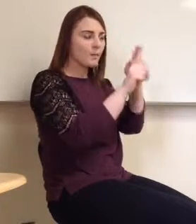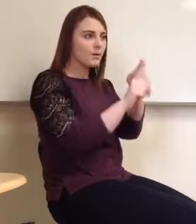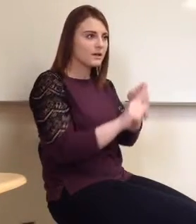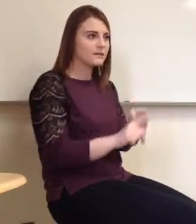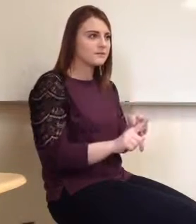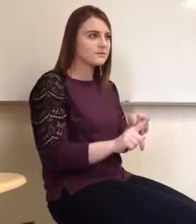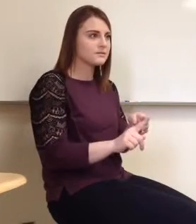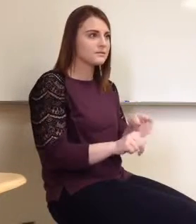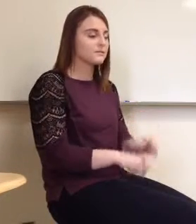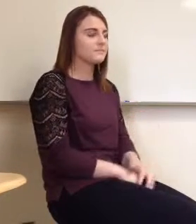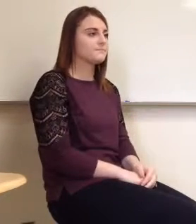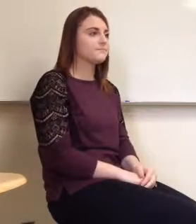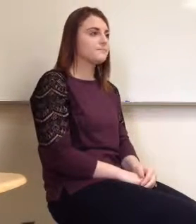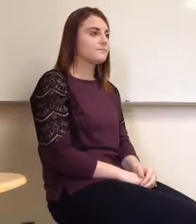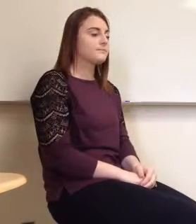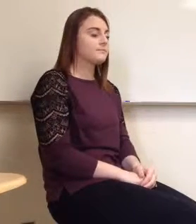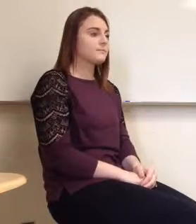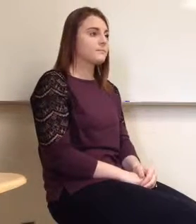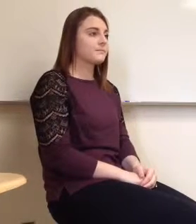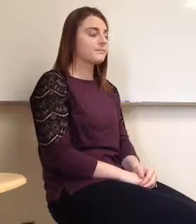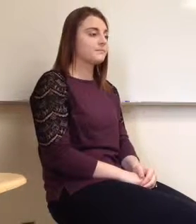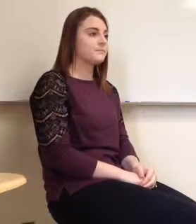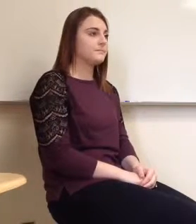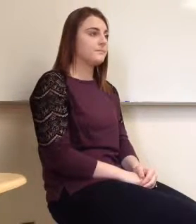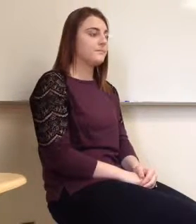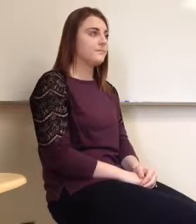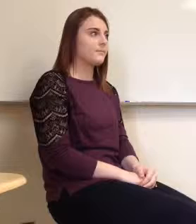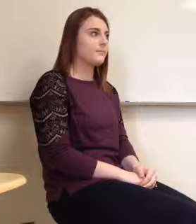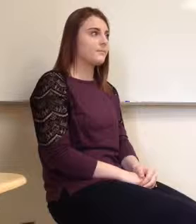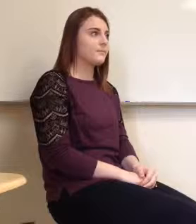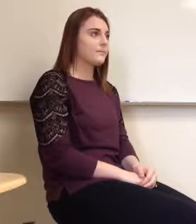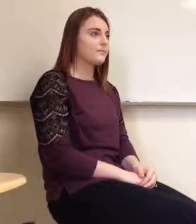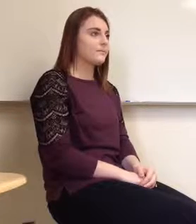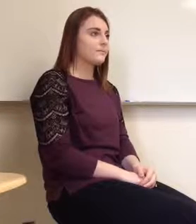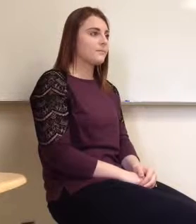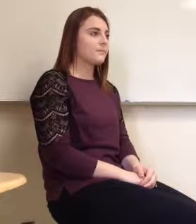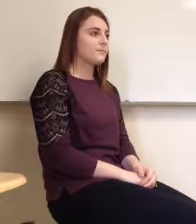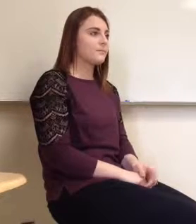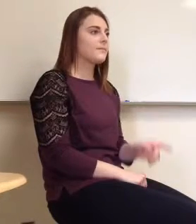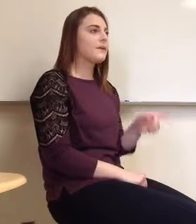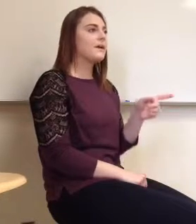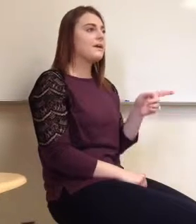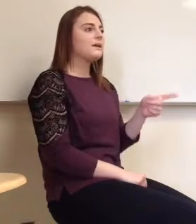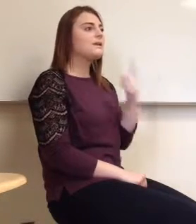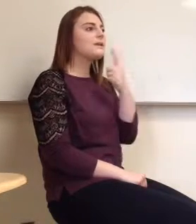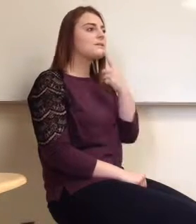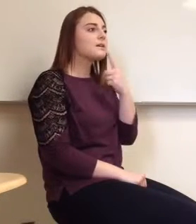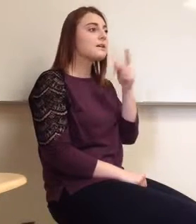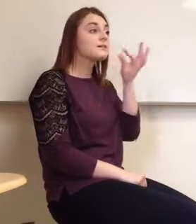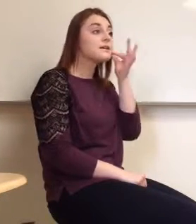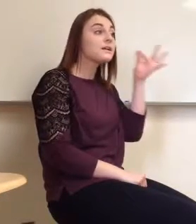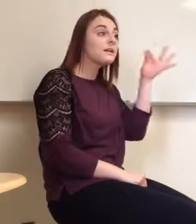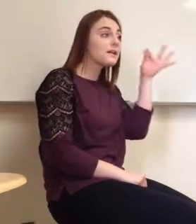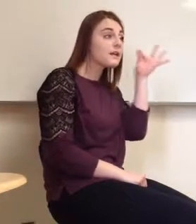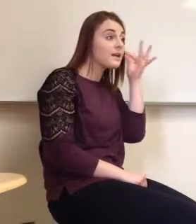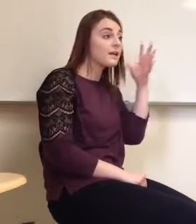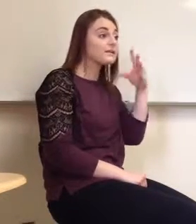about that, the Indians and non-Indians alike ridiculed him, made fun of him.